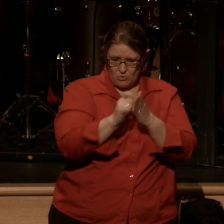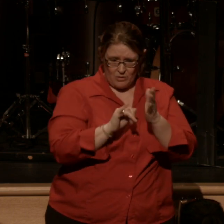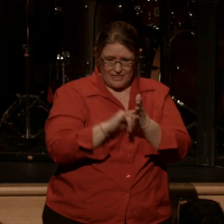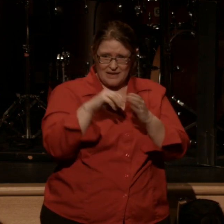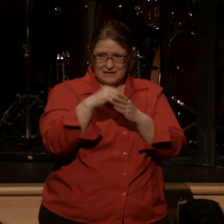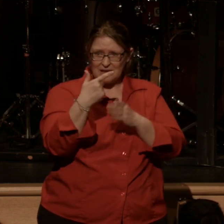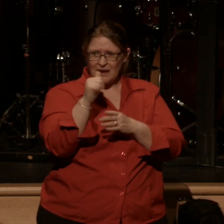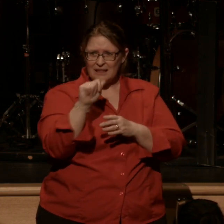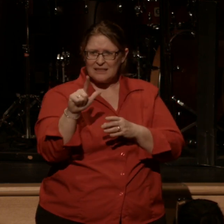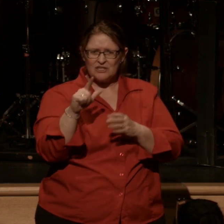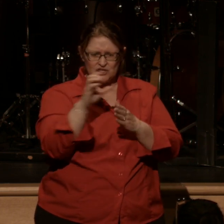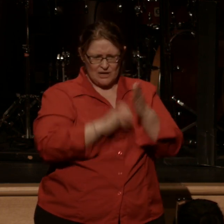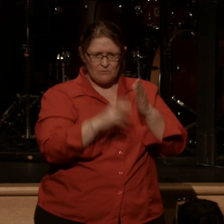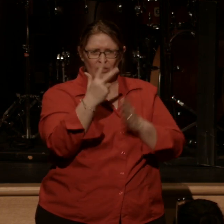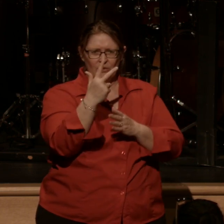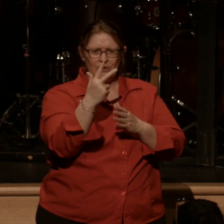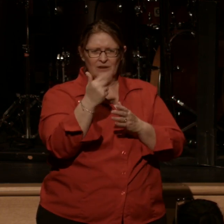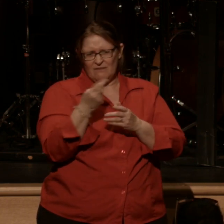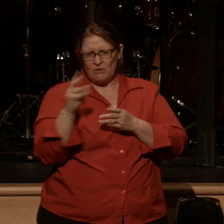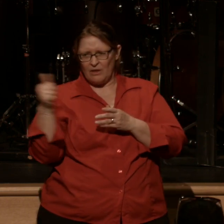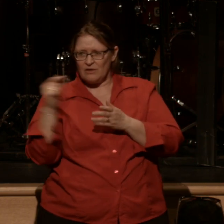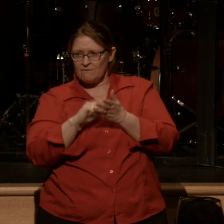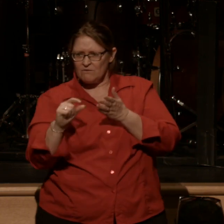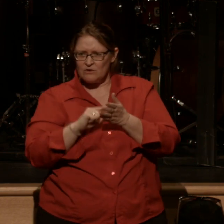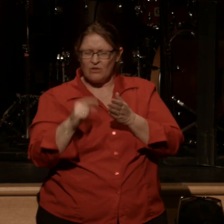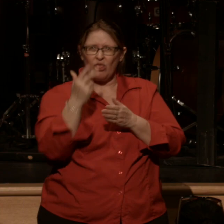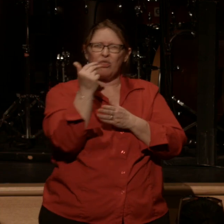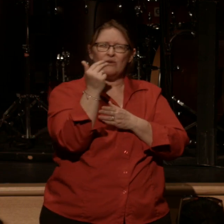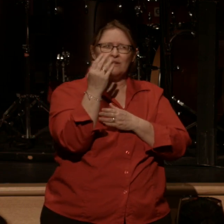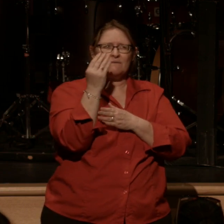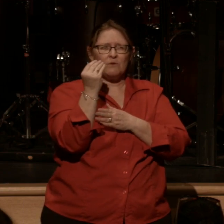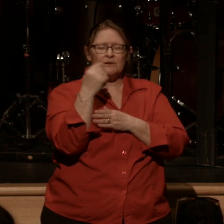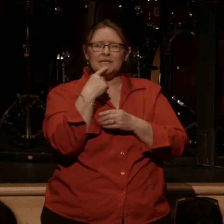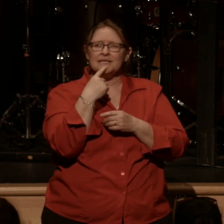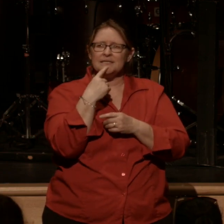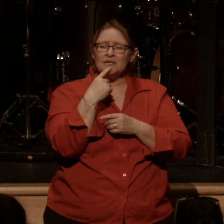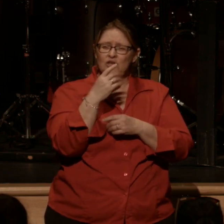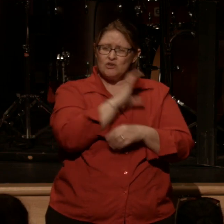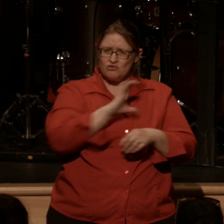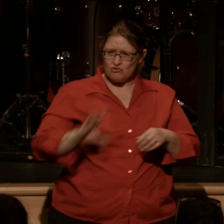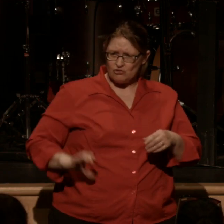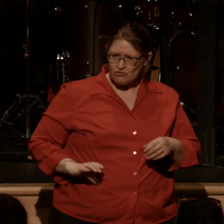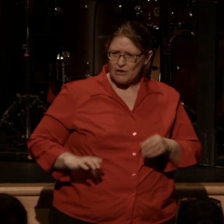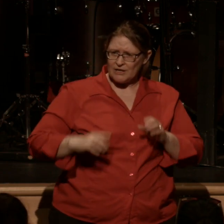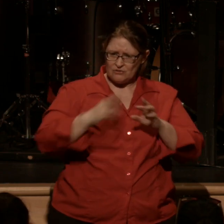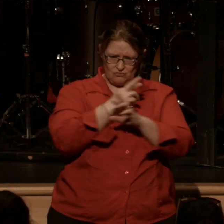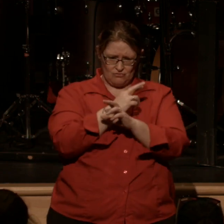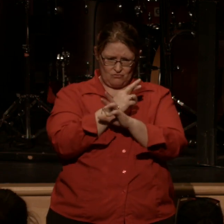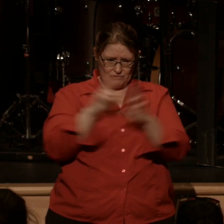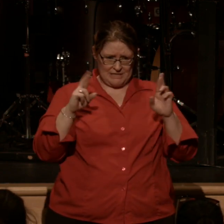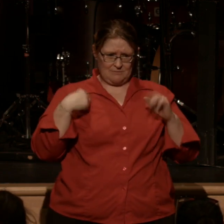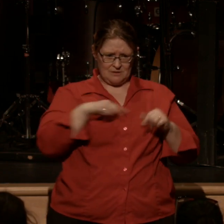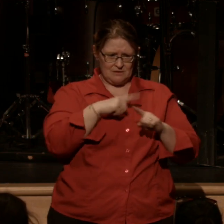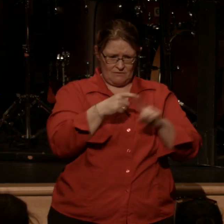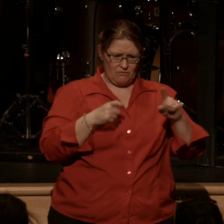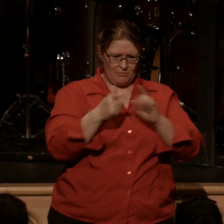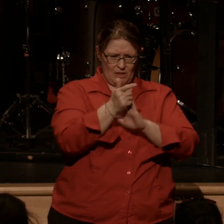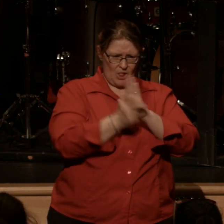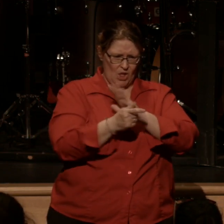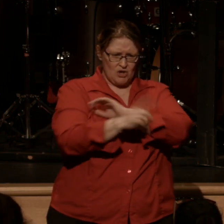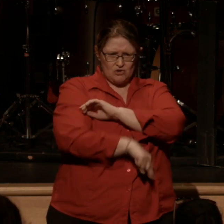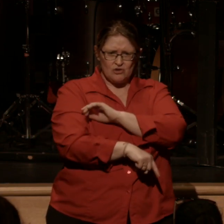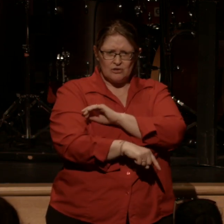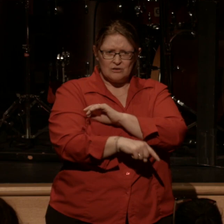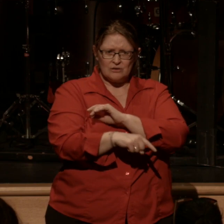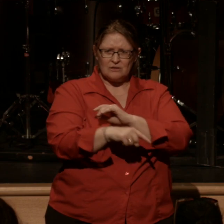Galatians chapter 3 in a few verses. 13 and 14, he said this, Christ redeemed us from the curse of the law